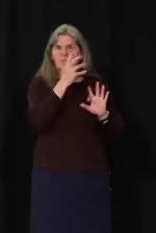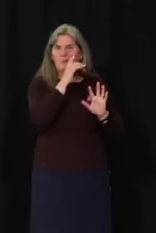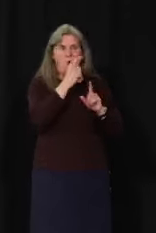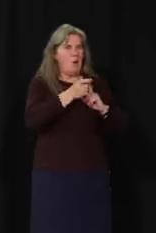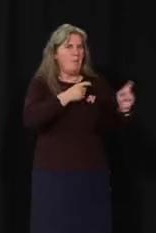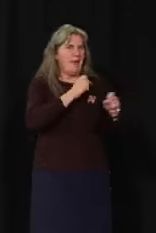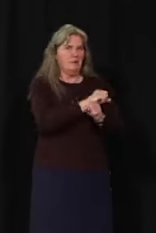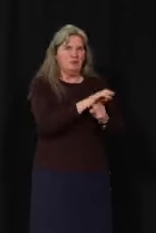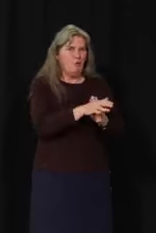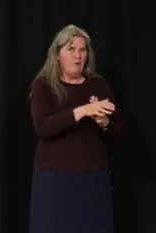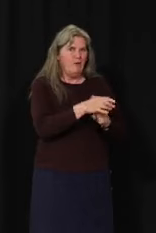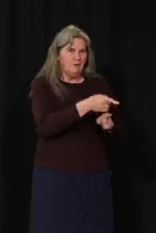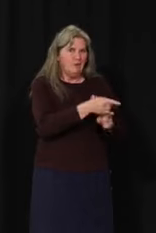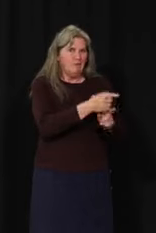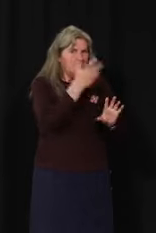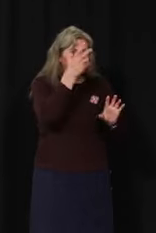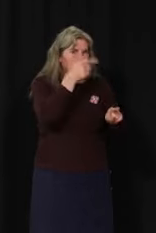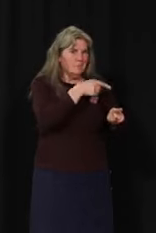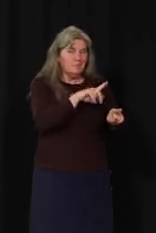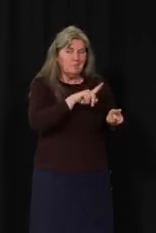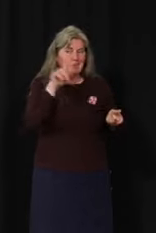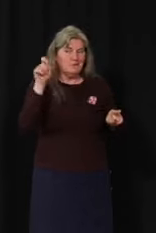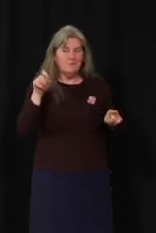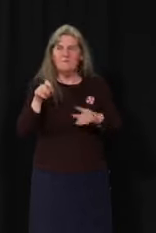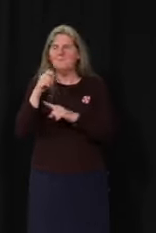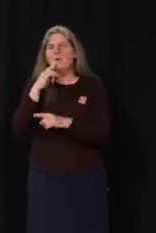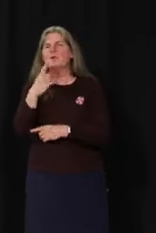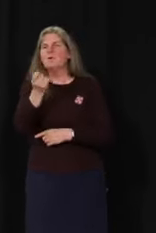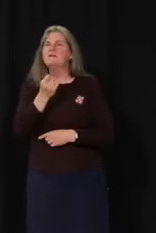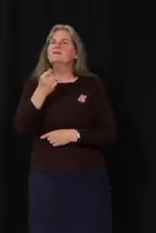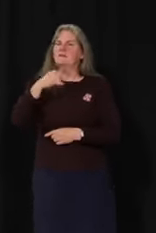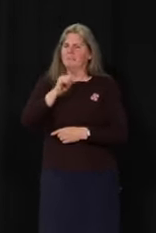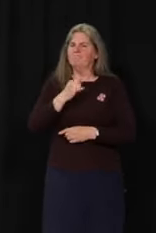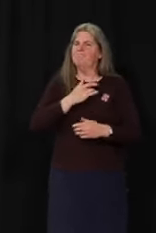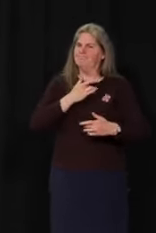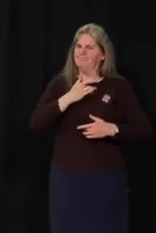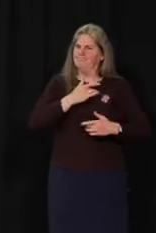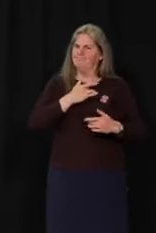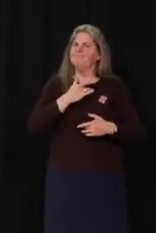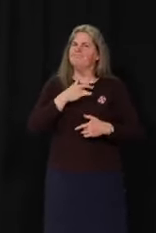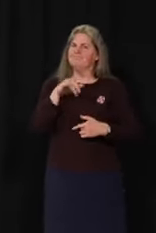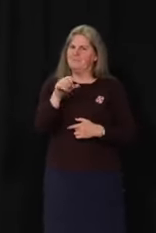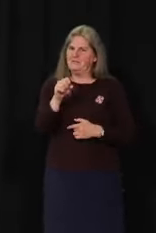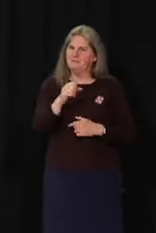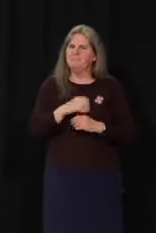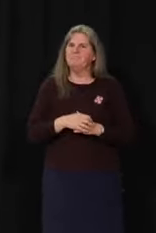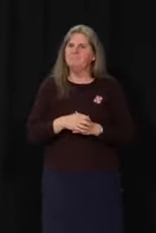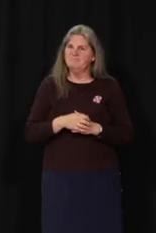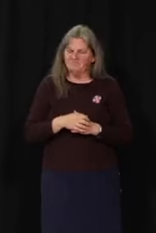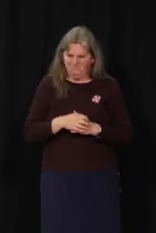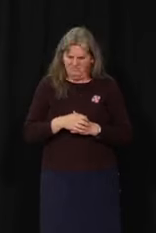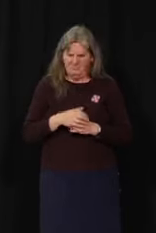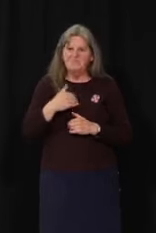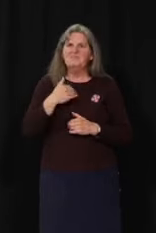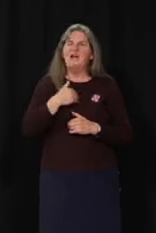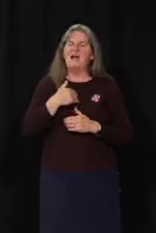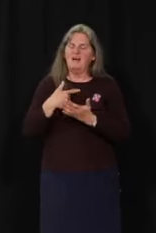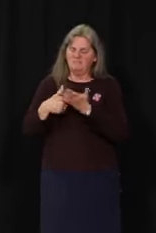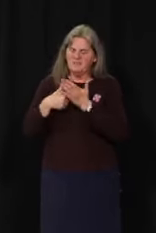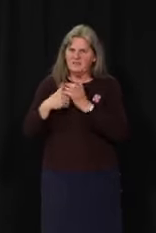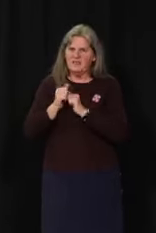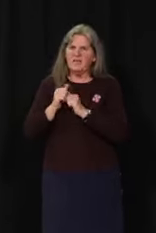COVID-19? Good question, Chris. It always does concern us, and it's a conversation at the First Minister's meetings with the